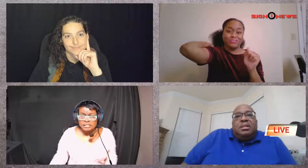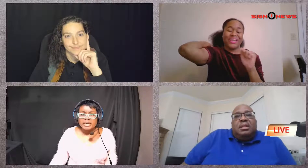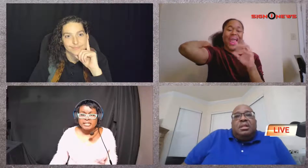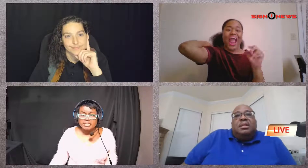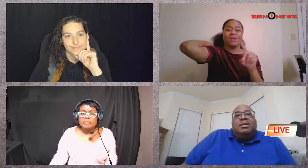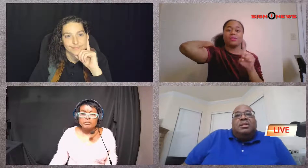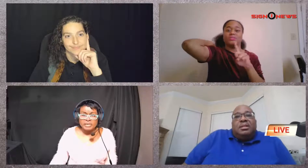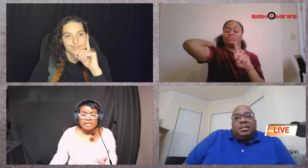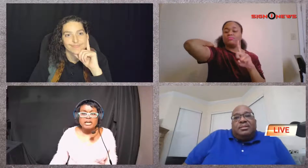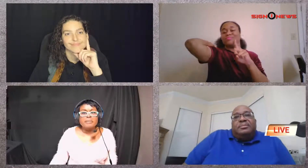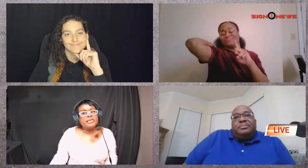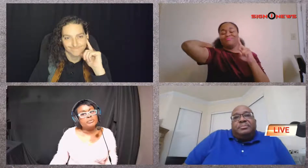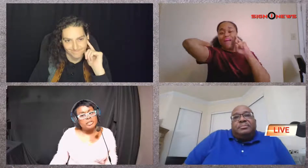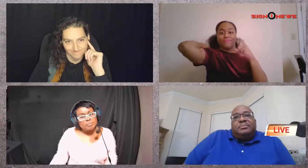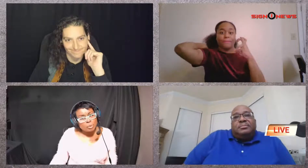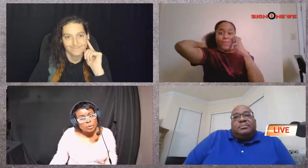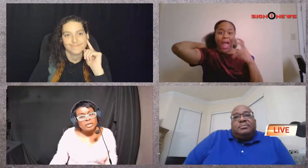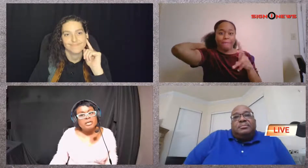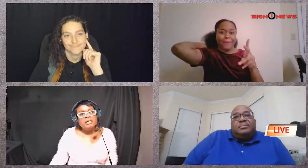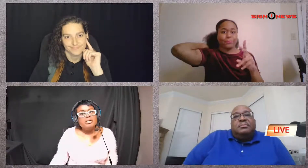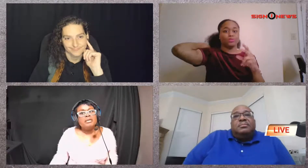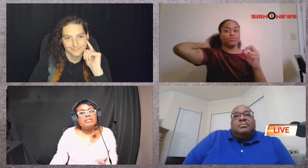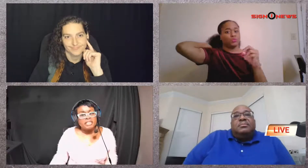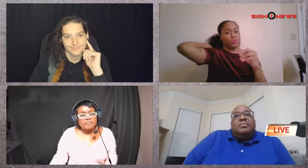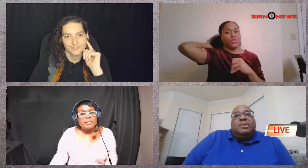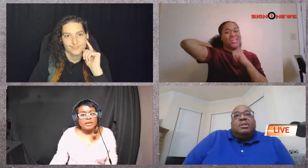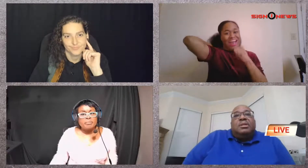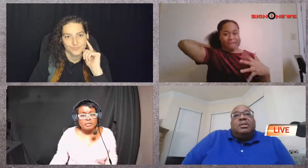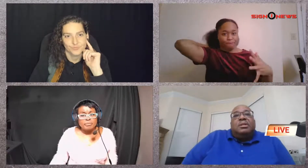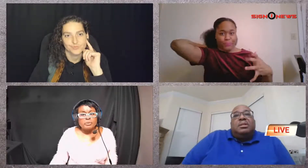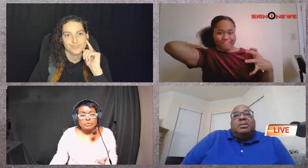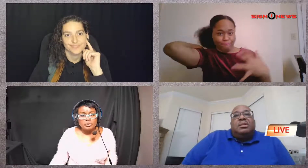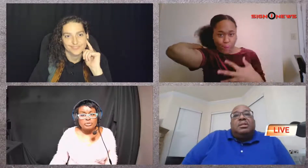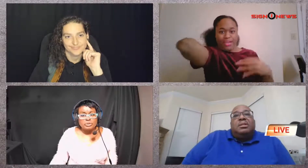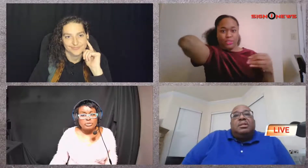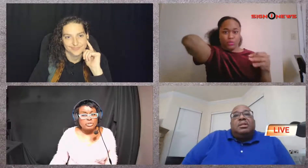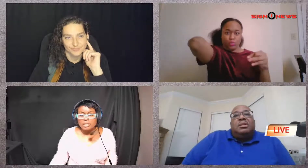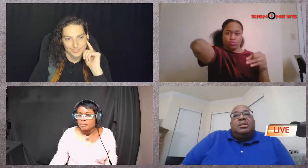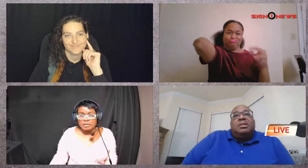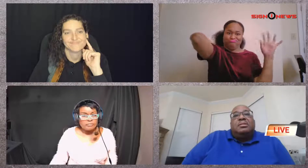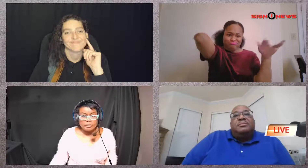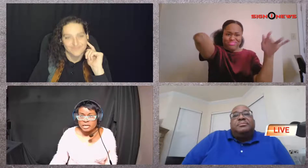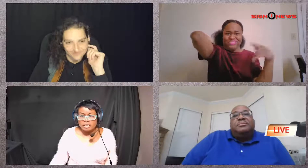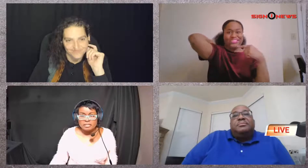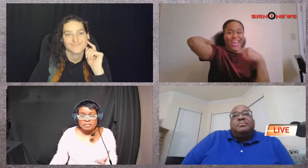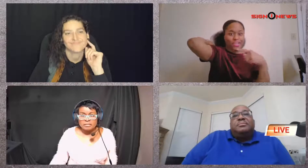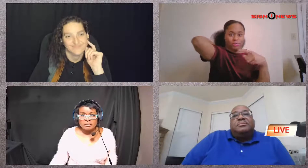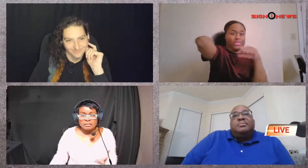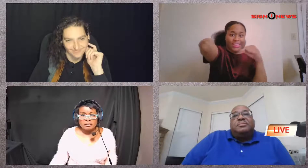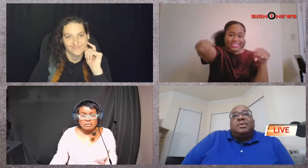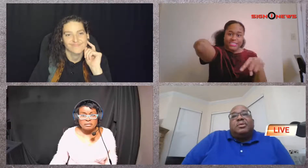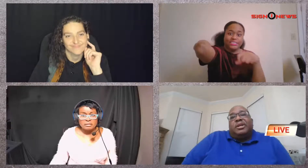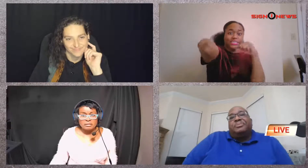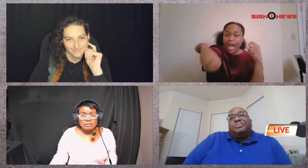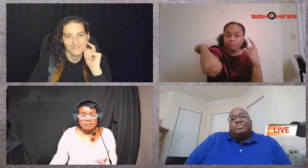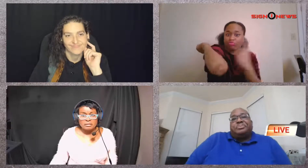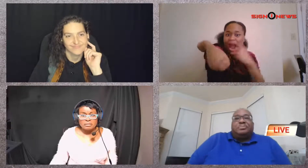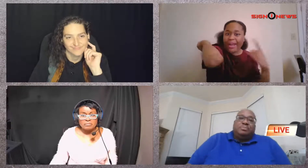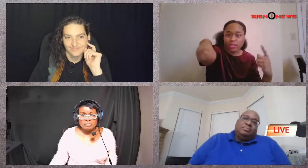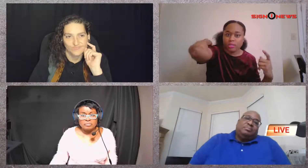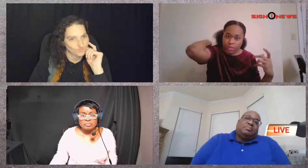and I was excited that they were speaking up, because we need more deafblind people to not be afraid.